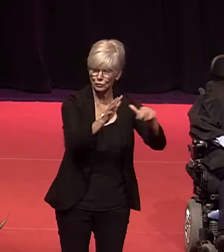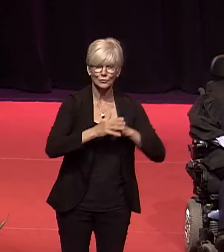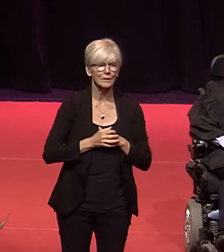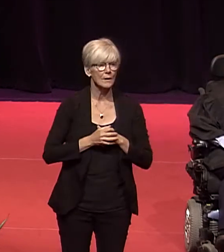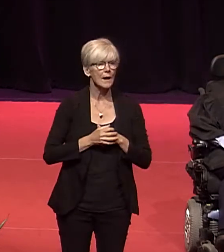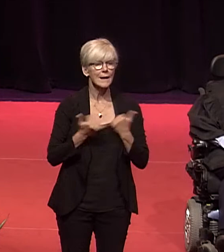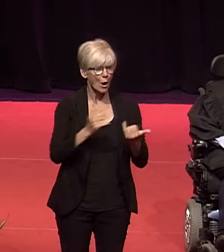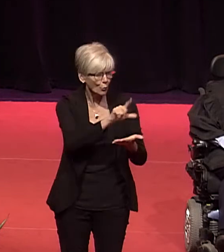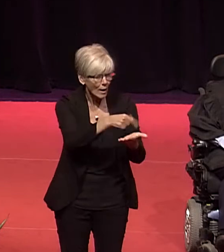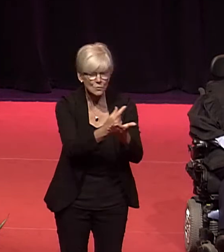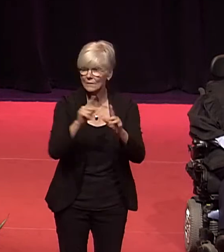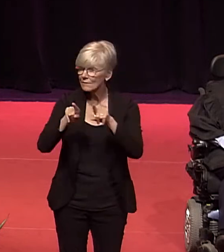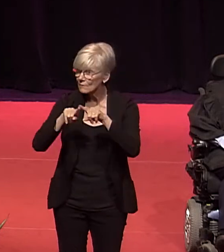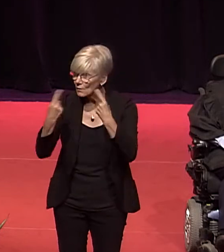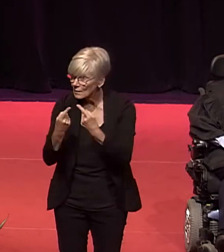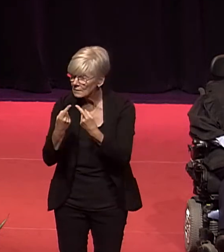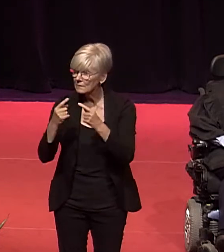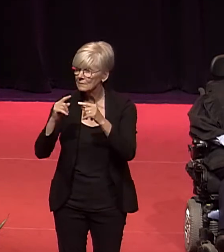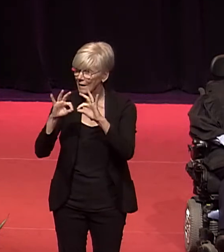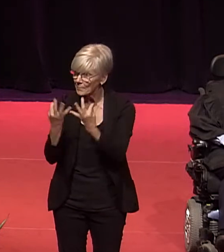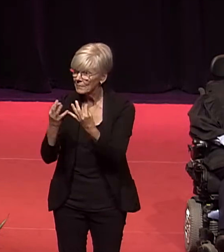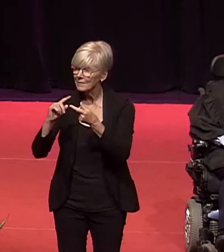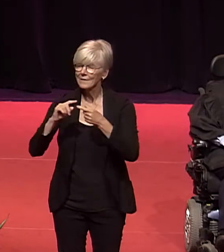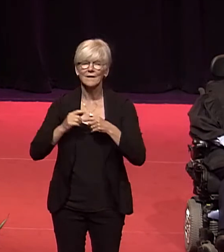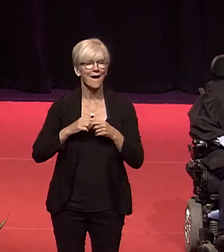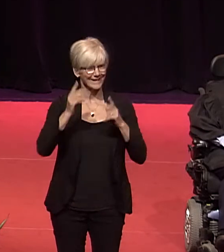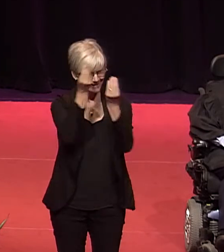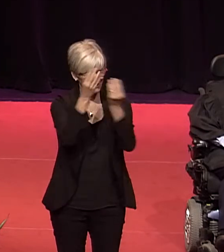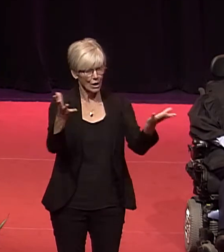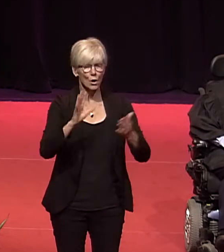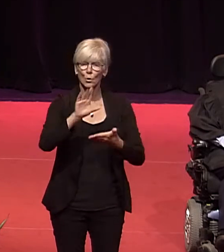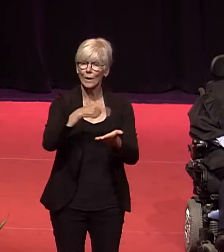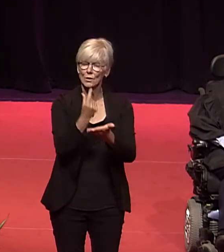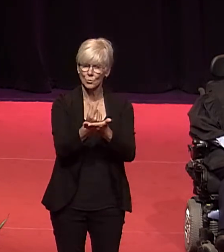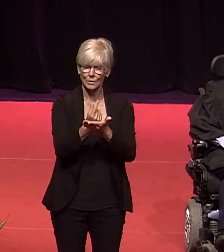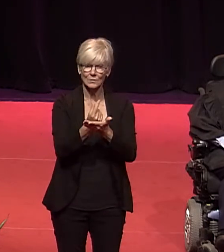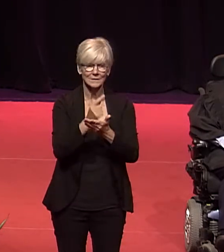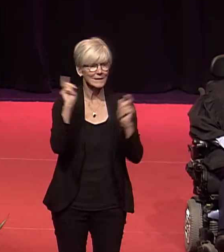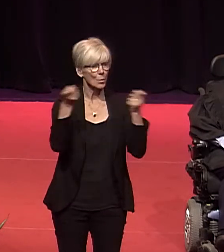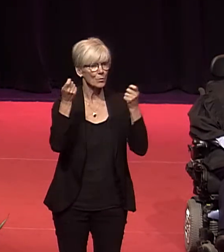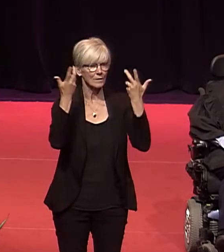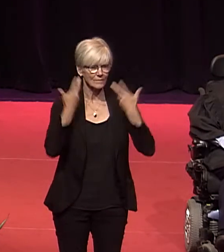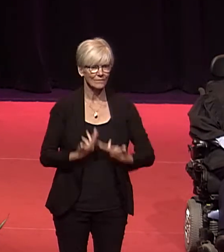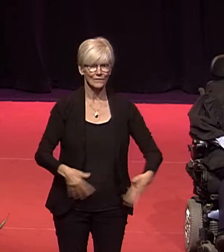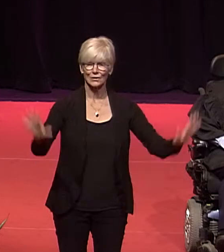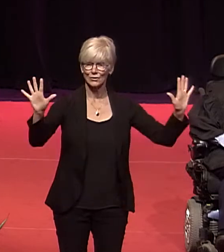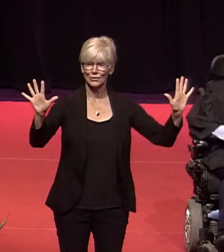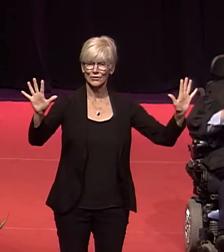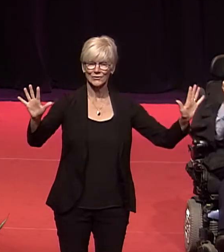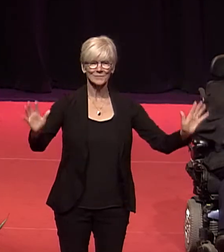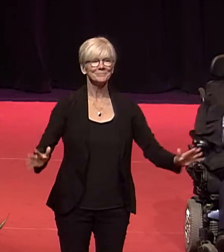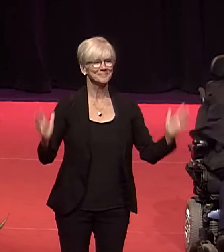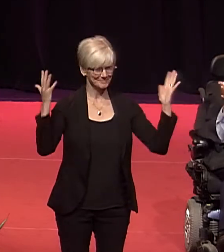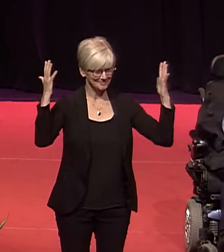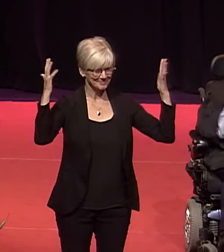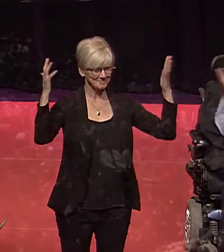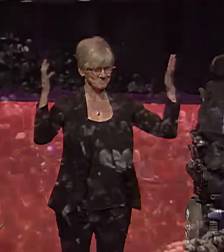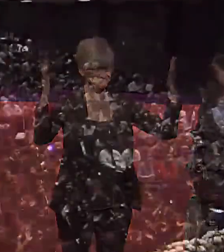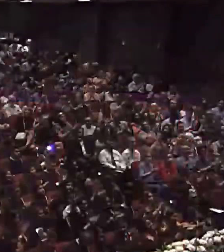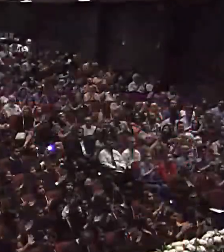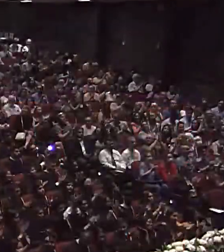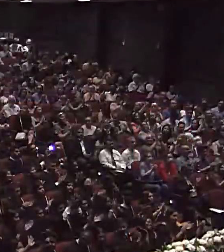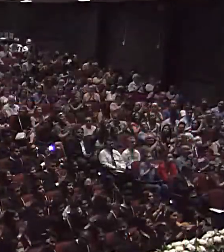now, graduates, family, and friends, I declare your convocation ceremony is closed.